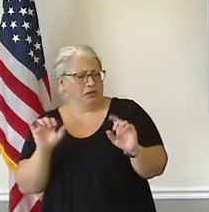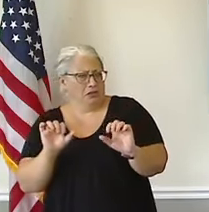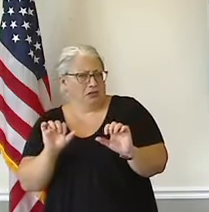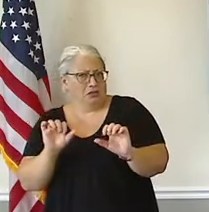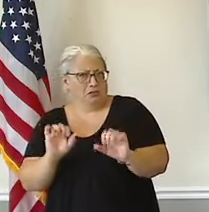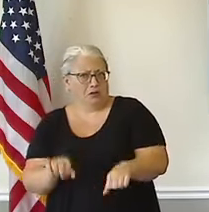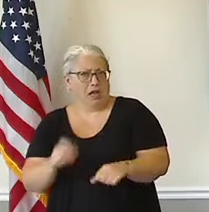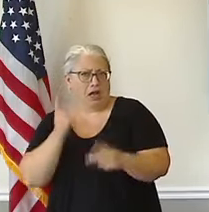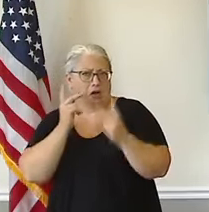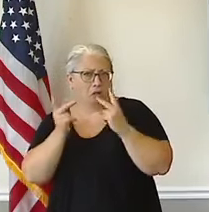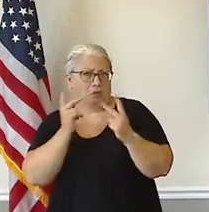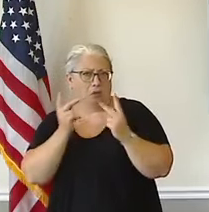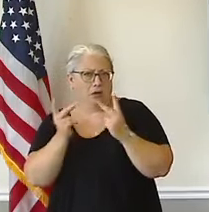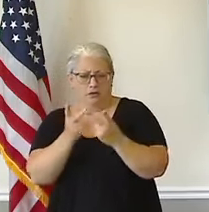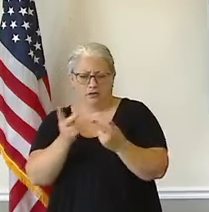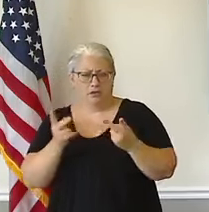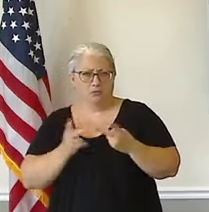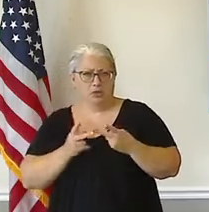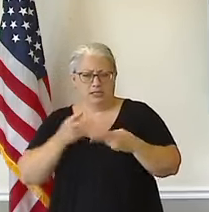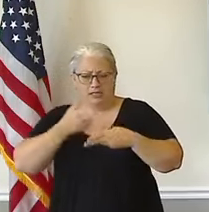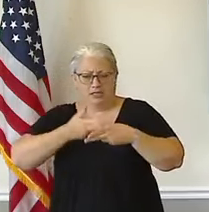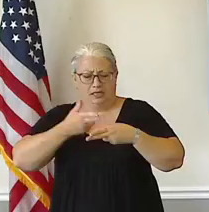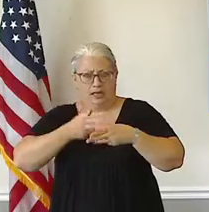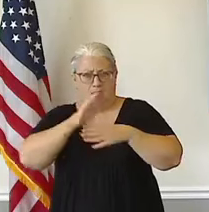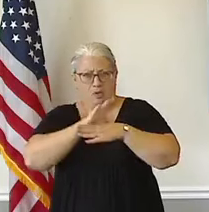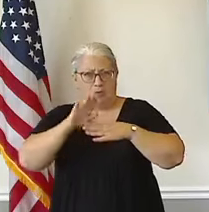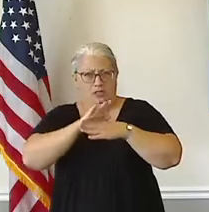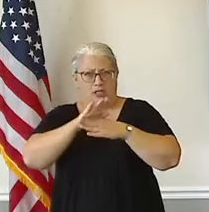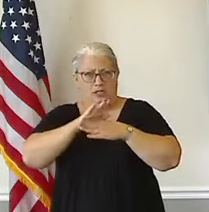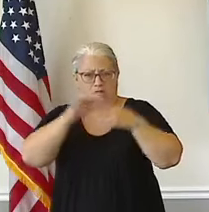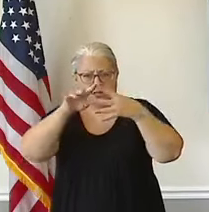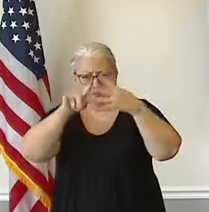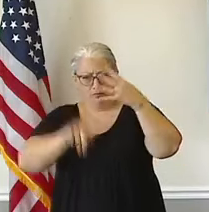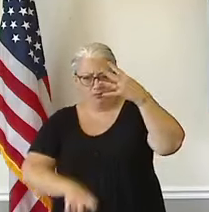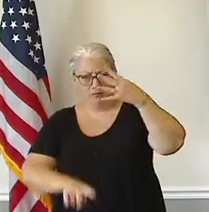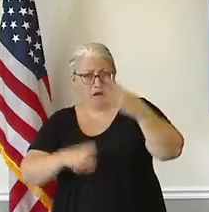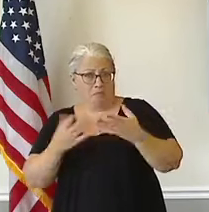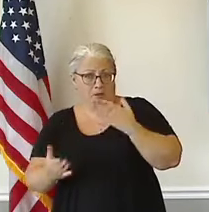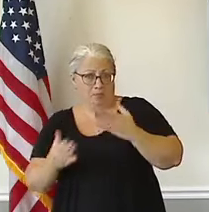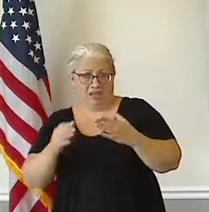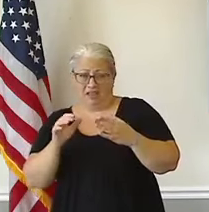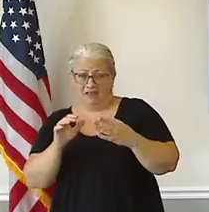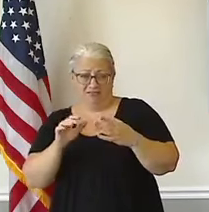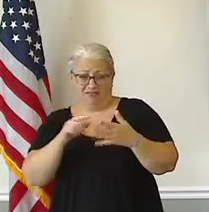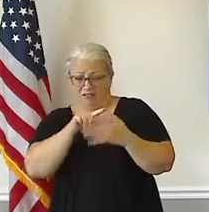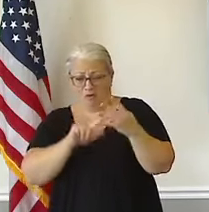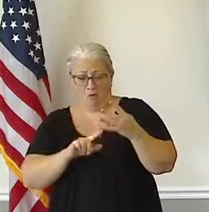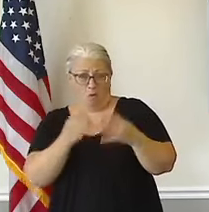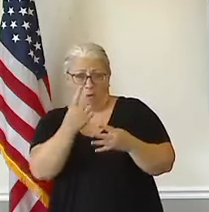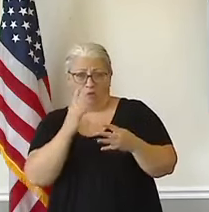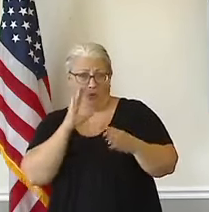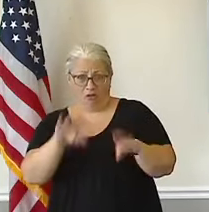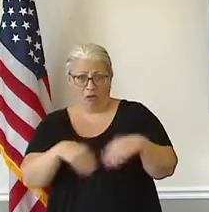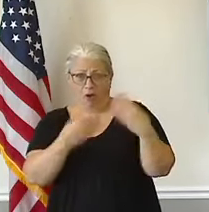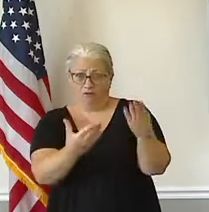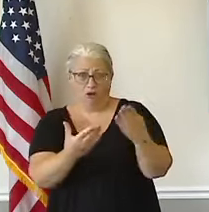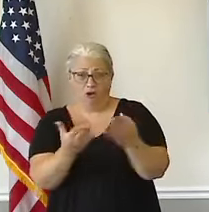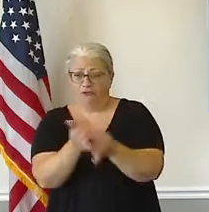the places listed on our website and just reach out. They might have be able to offer such a thing, but I'm not sure. Right, and